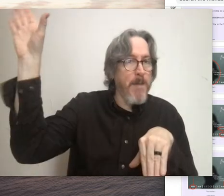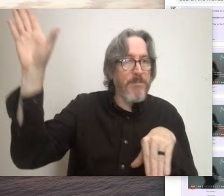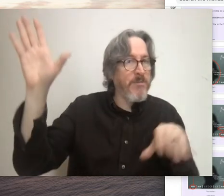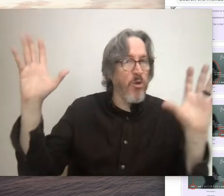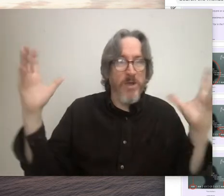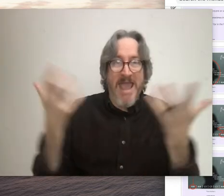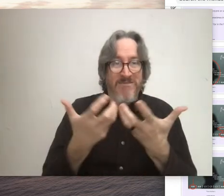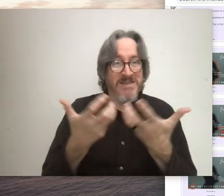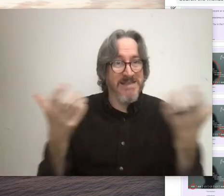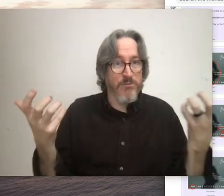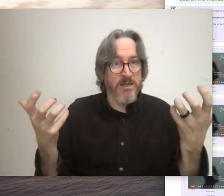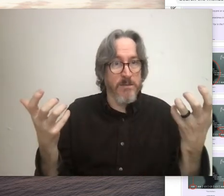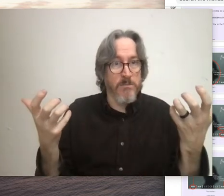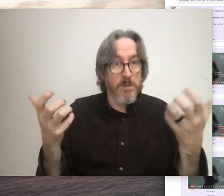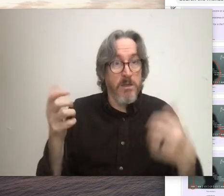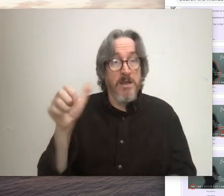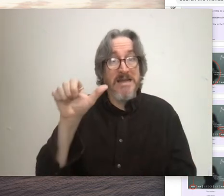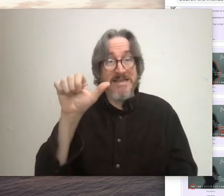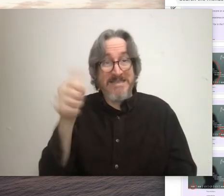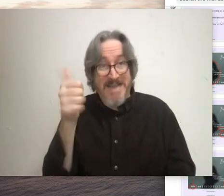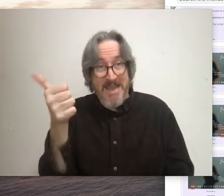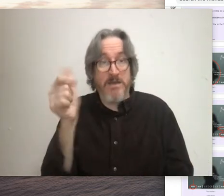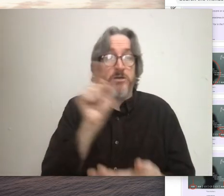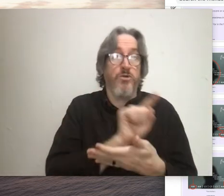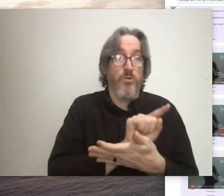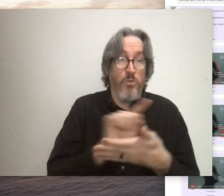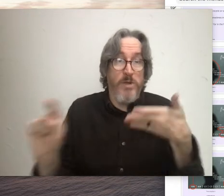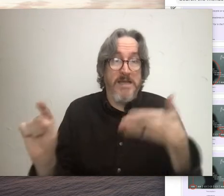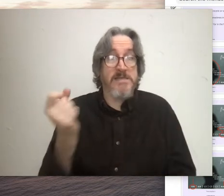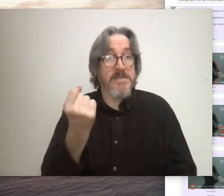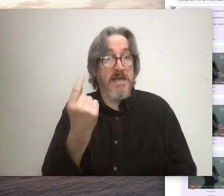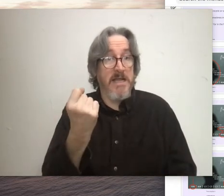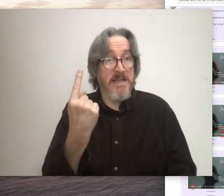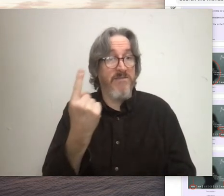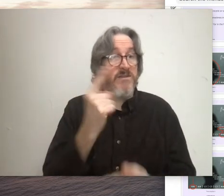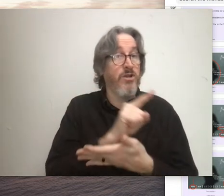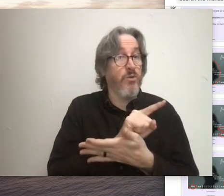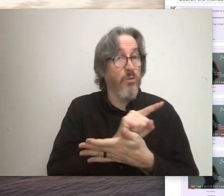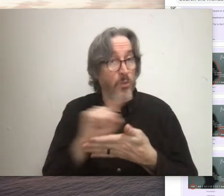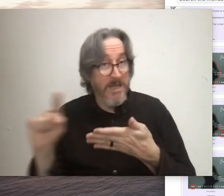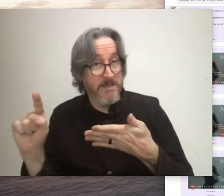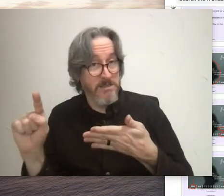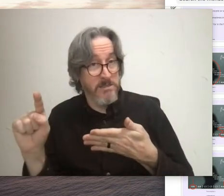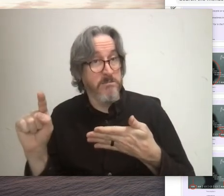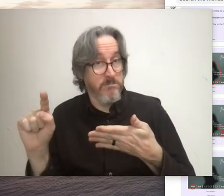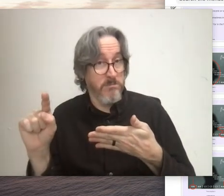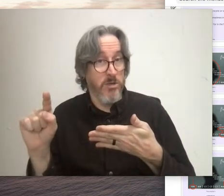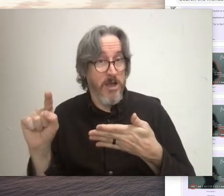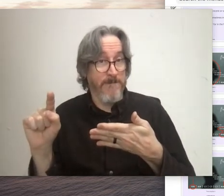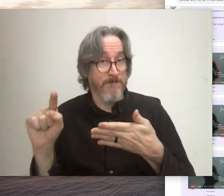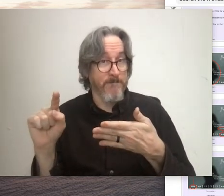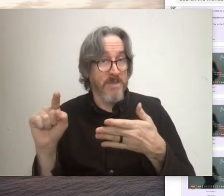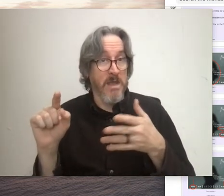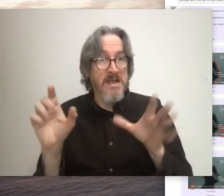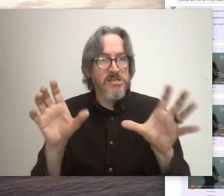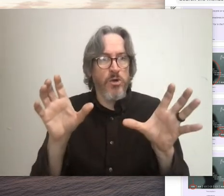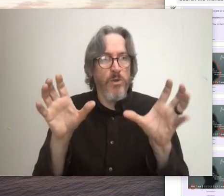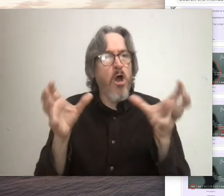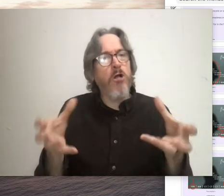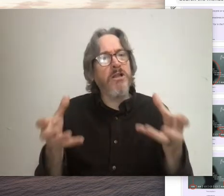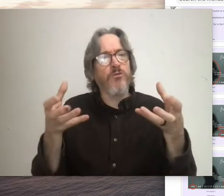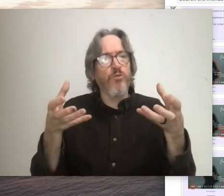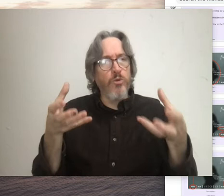10 and up, we have to separate them. 10 weeks, 11 weeks. Okay.